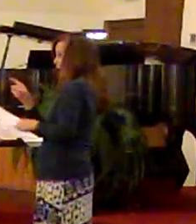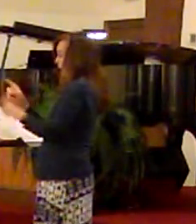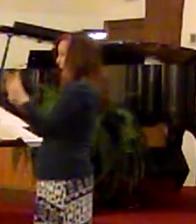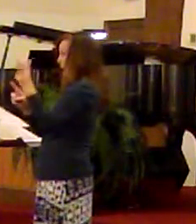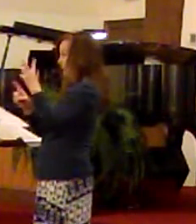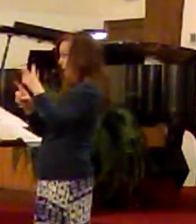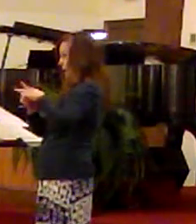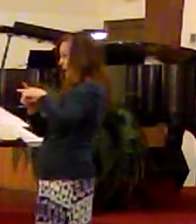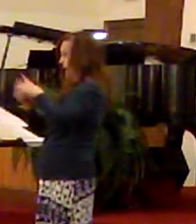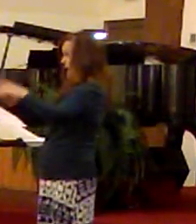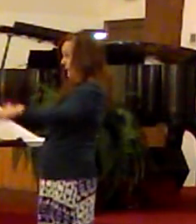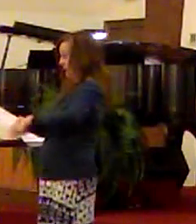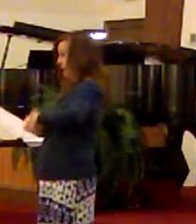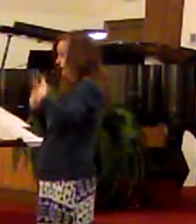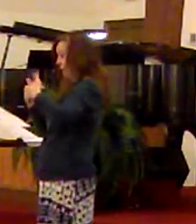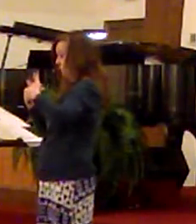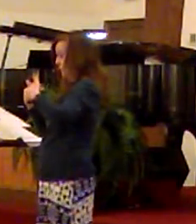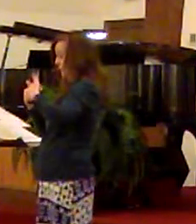study.